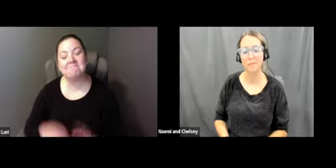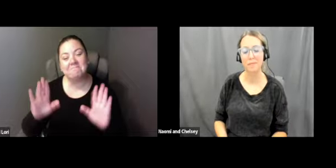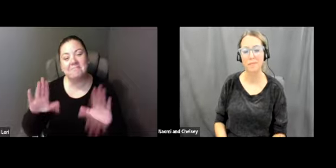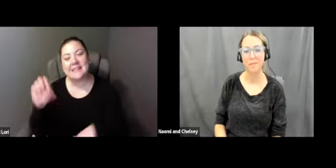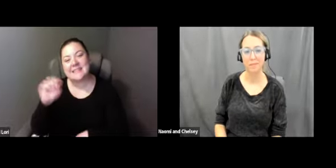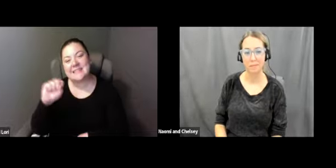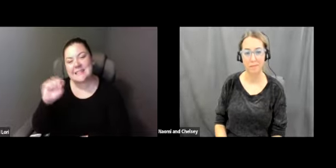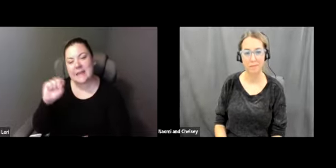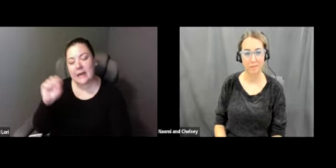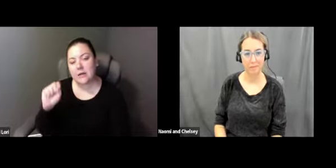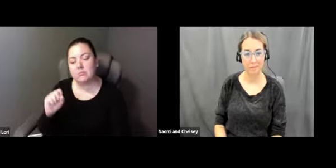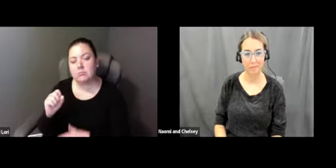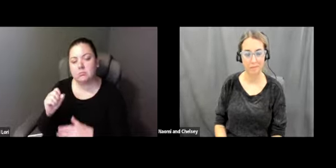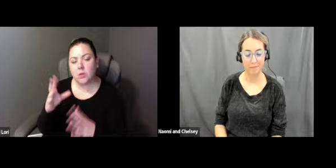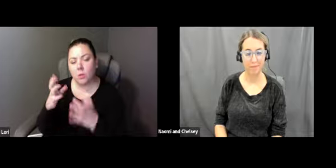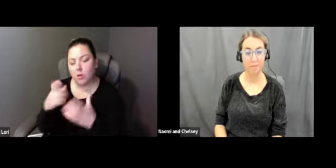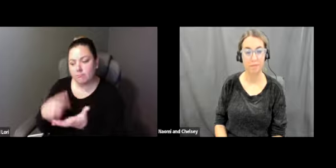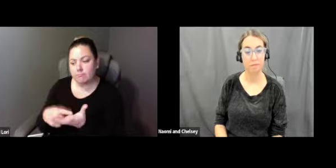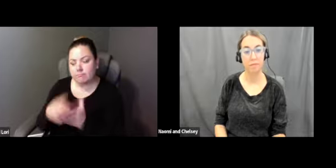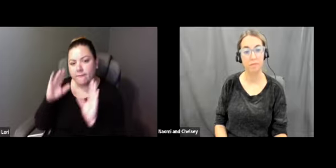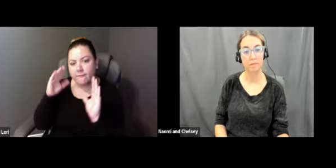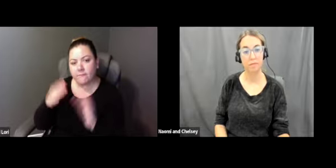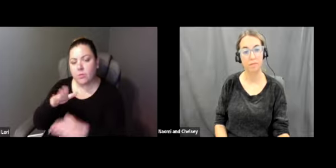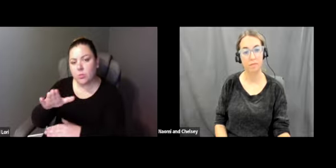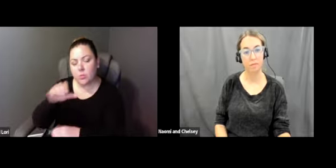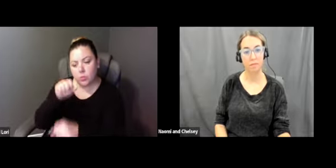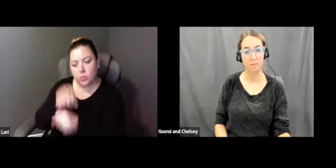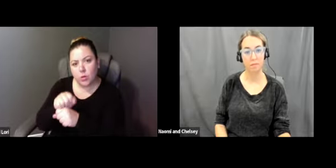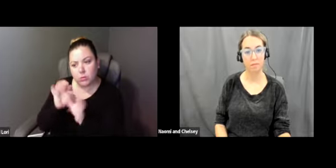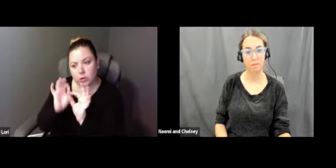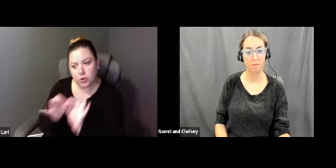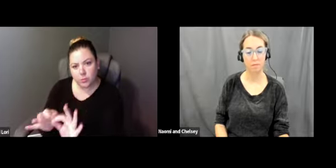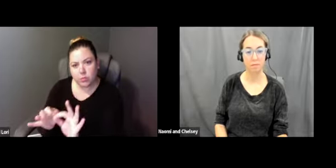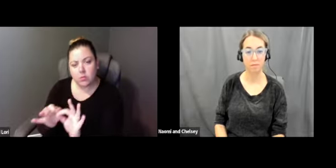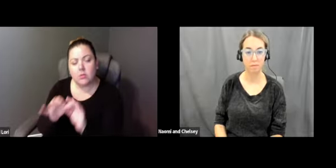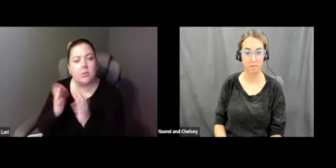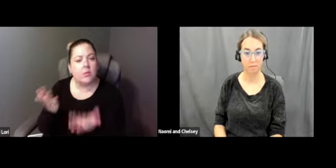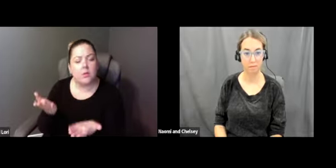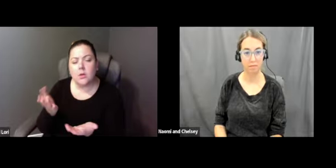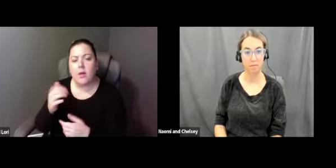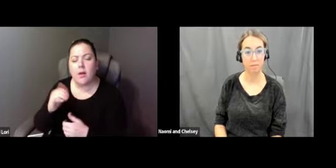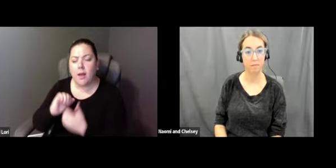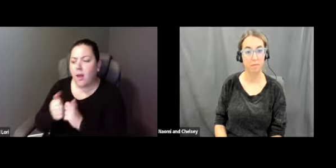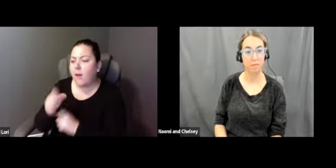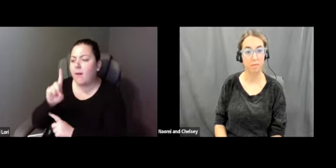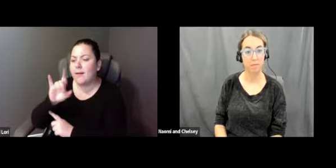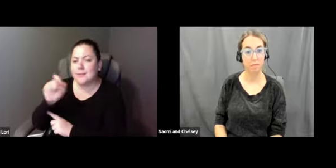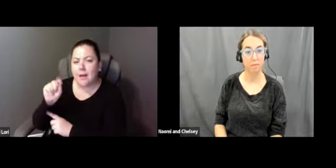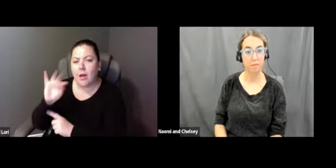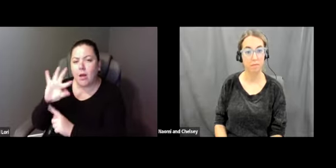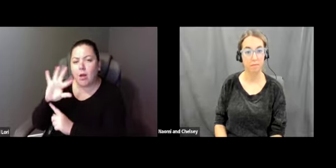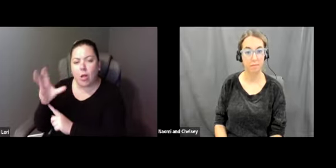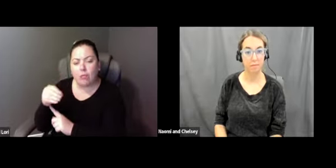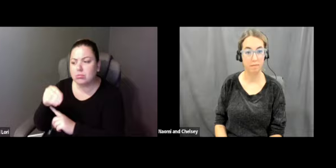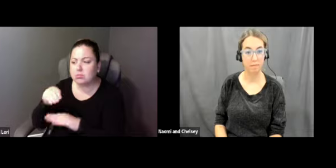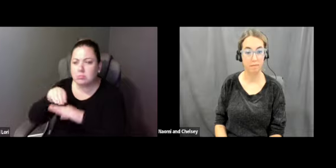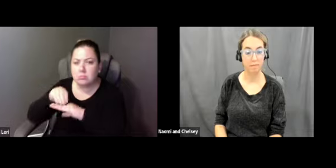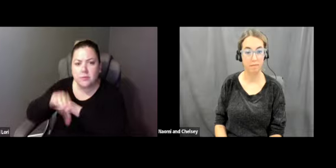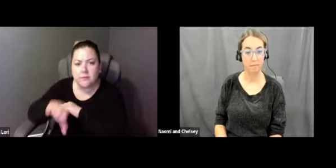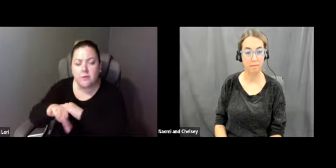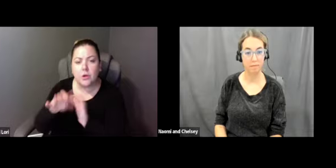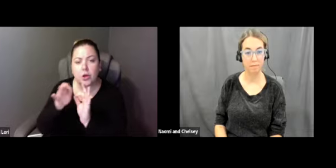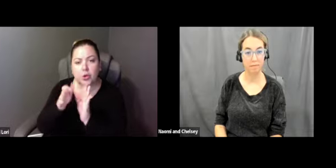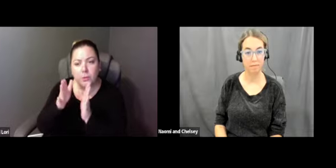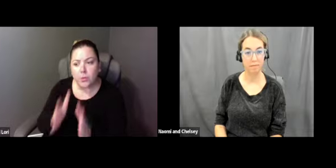your work and specifically how diet culture impacts the way interpreters show up and